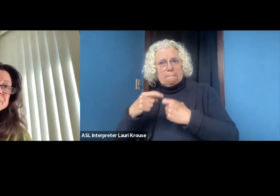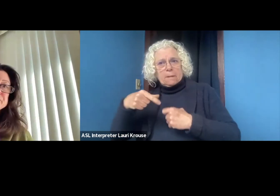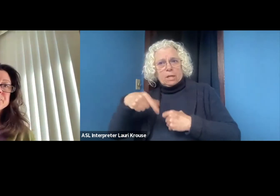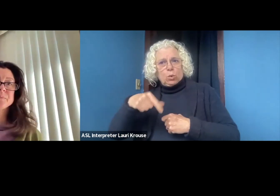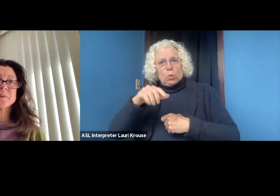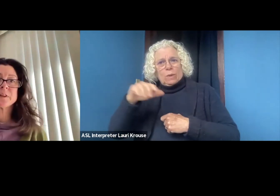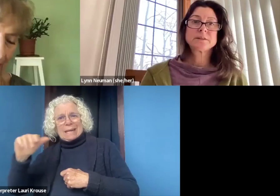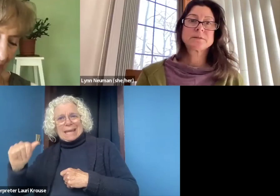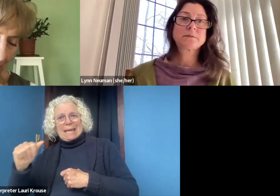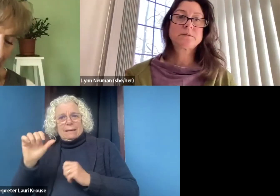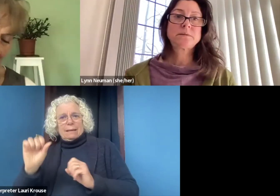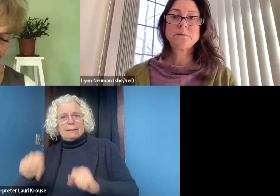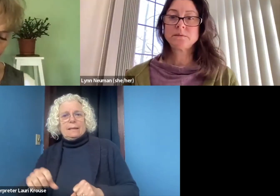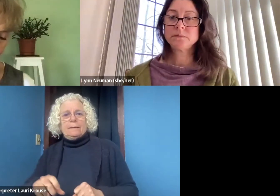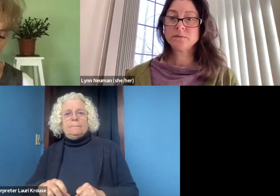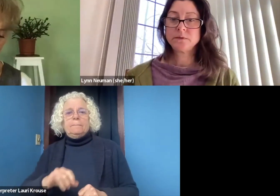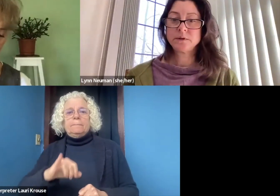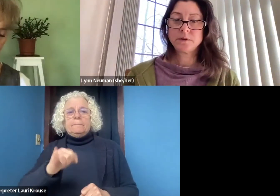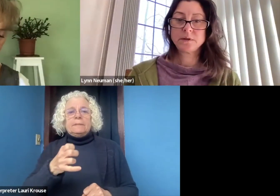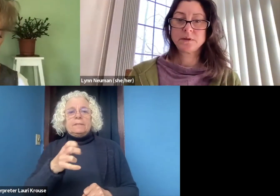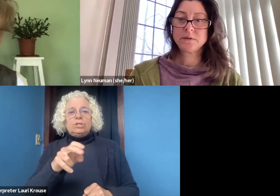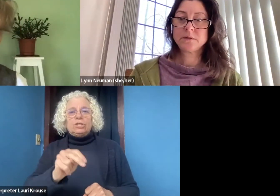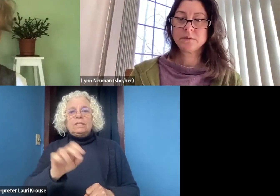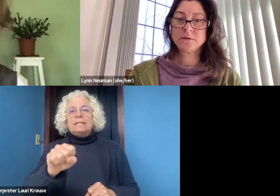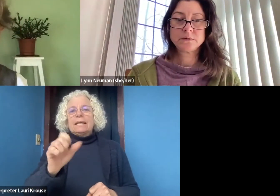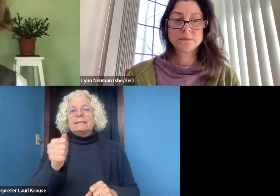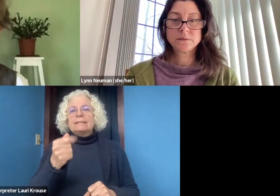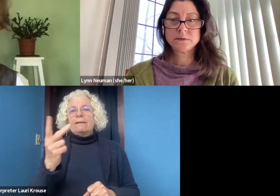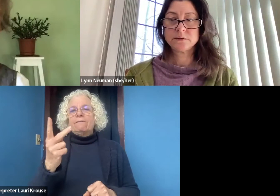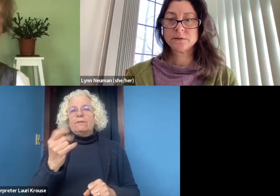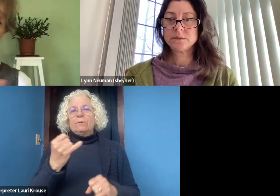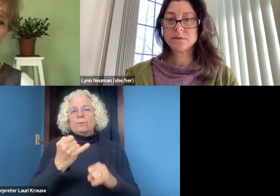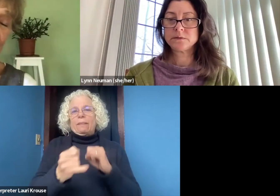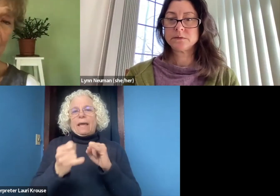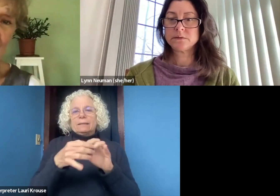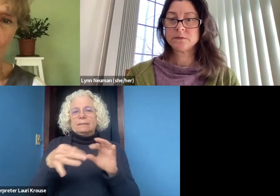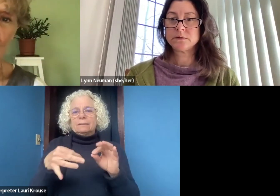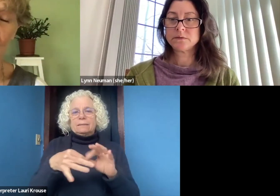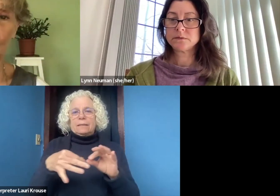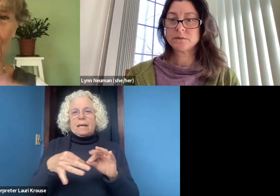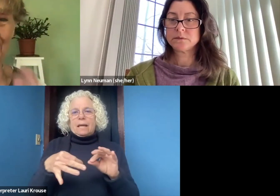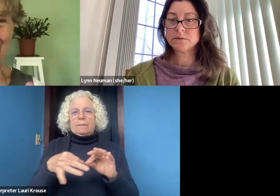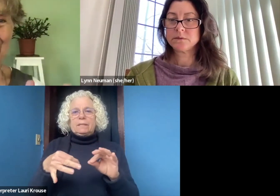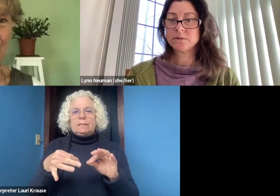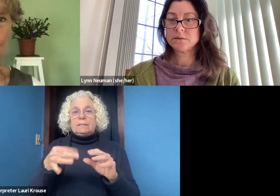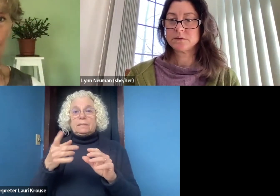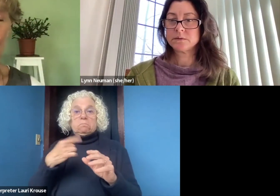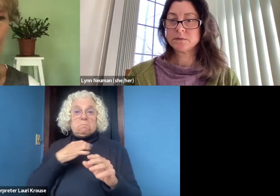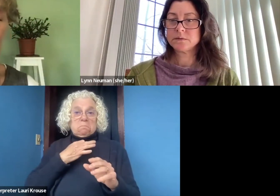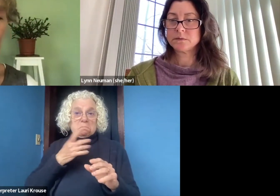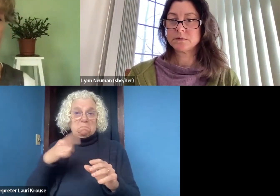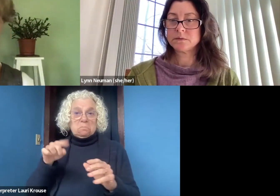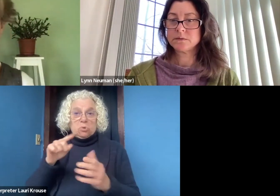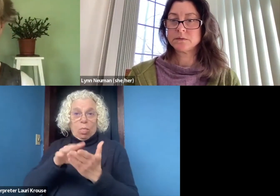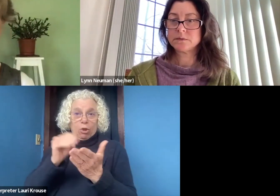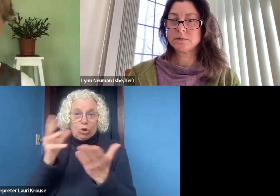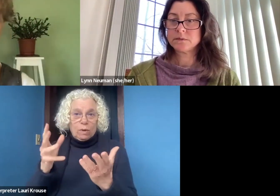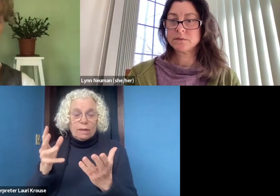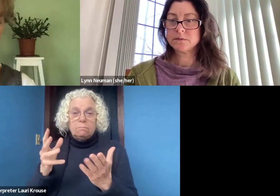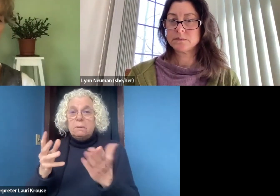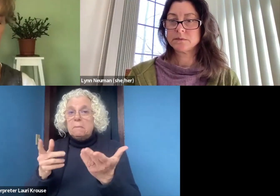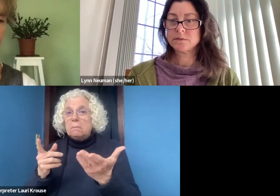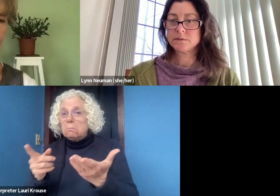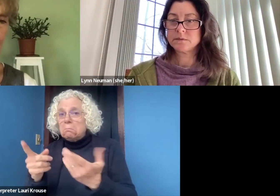thinking. I think it'd be great. We have a couple final little, a reflection of, we want to hear some takeaways from you, but I think in this moment, why don't we see if there's a